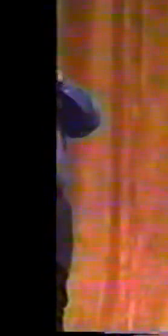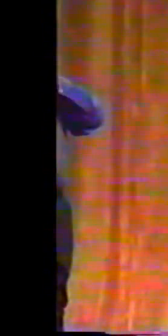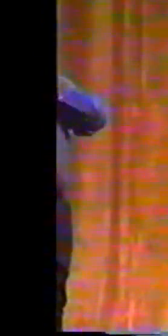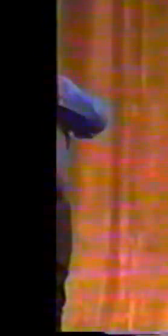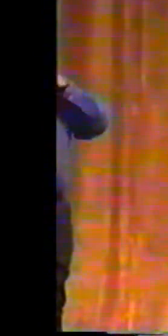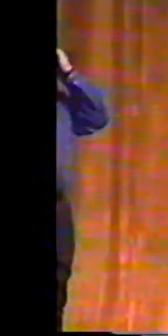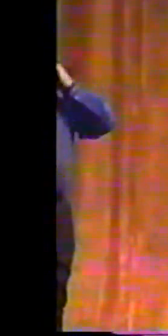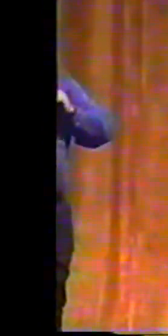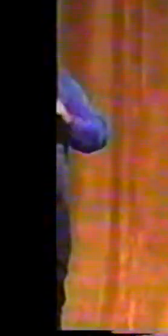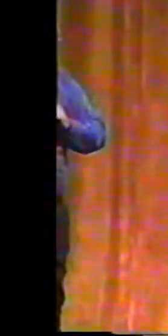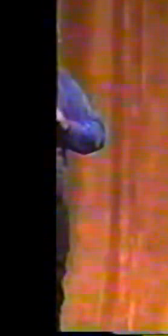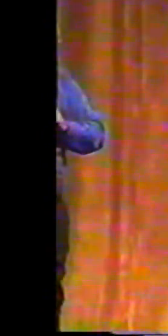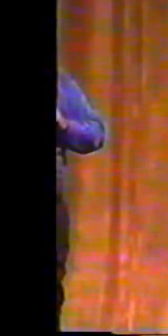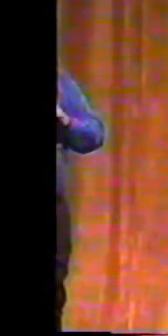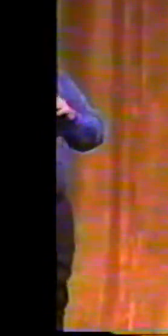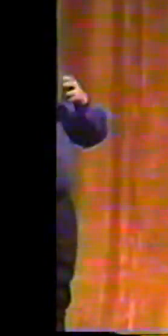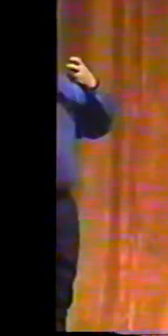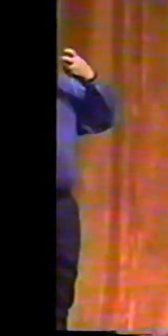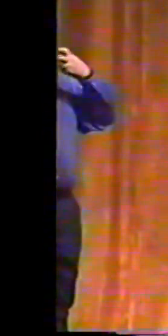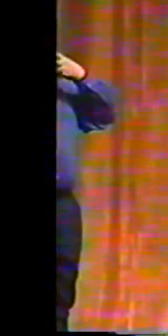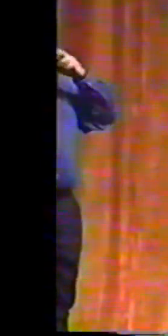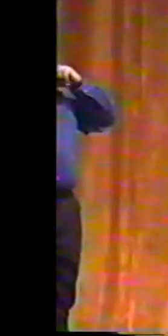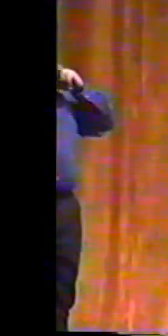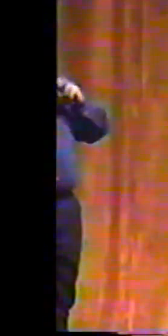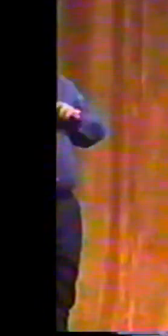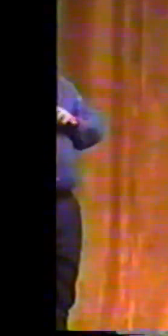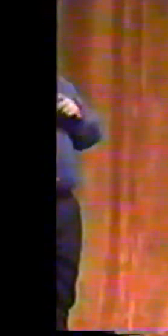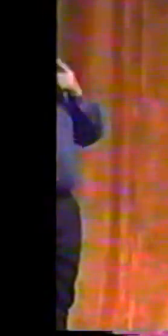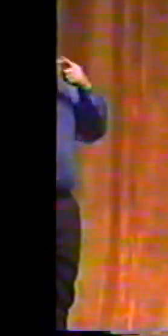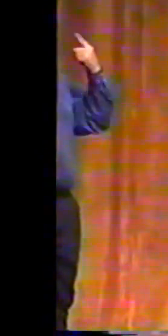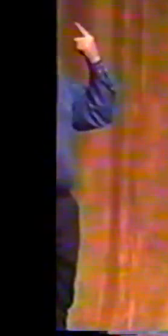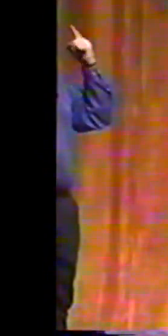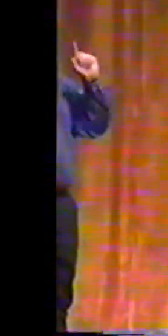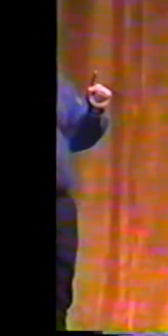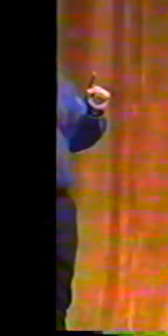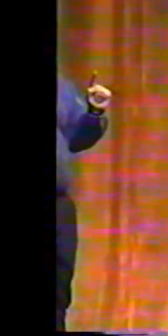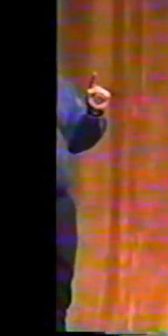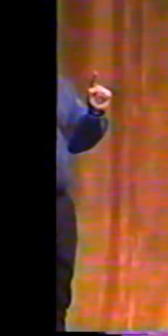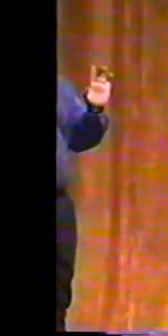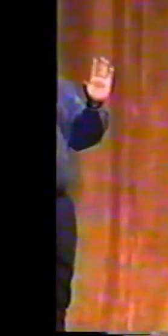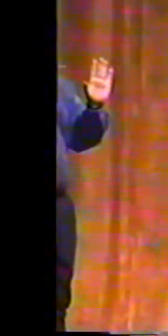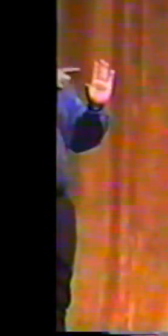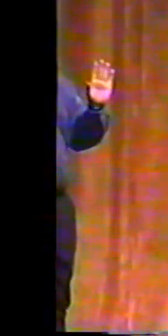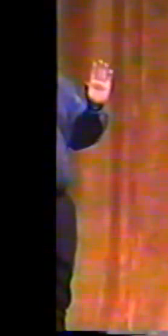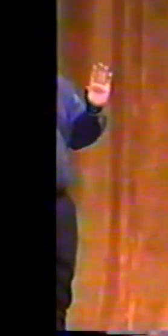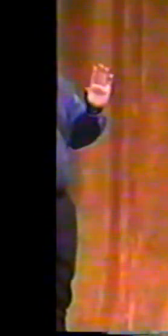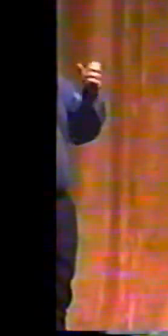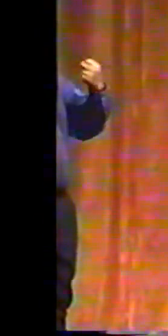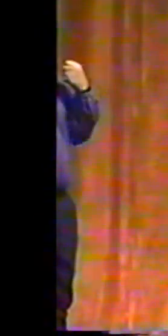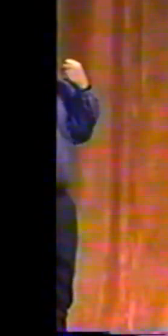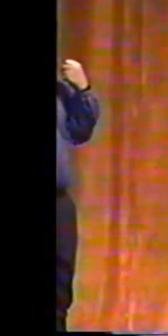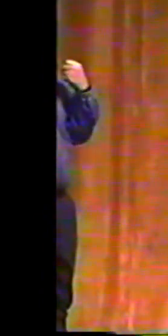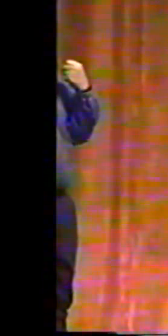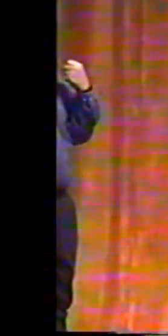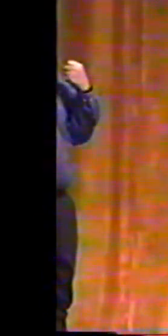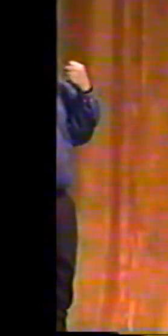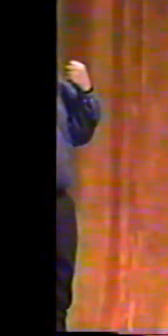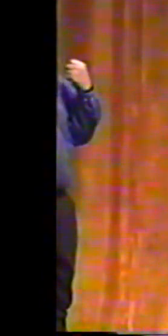comes when they agree ahead of time that they're going to do something, that they're going to hold back before they even know what they might get in the